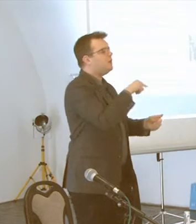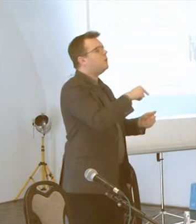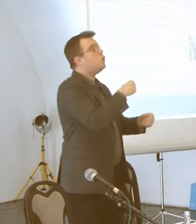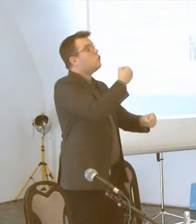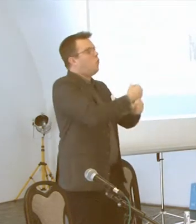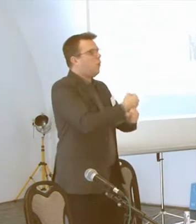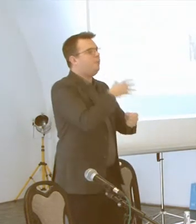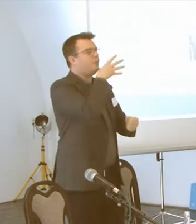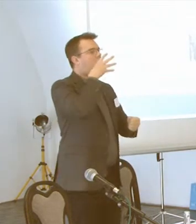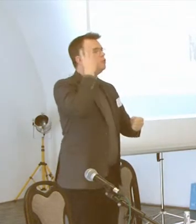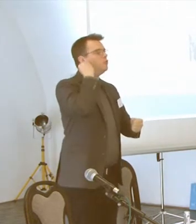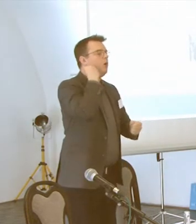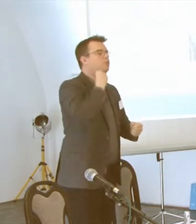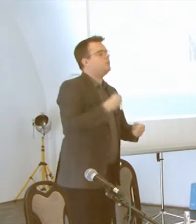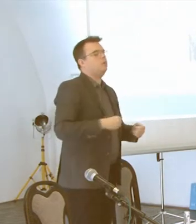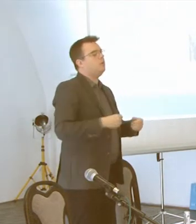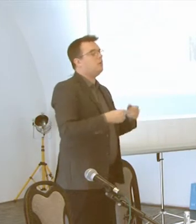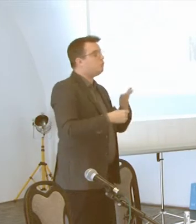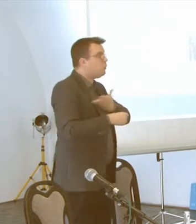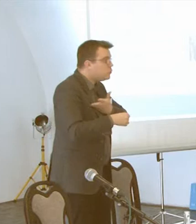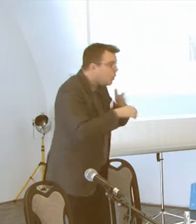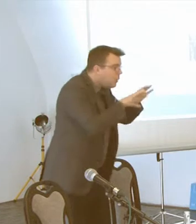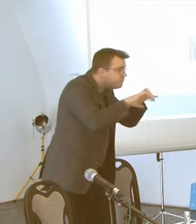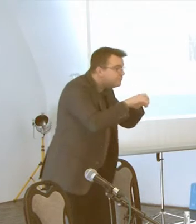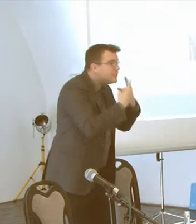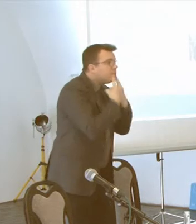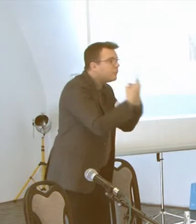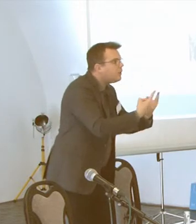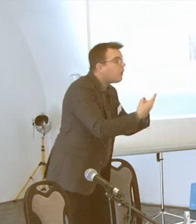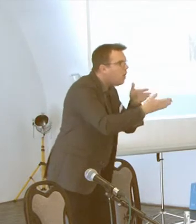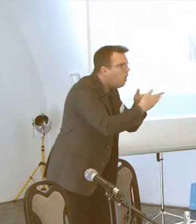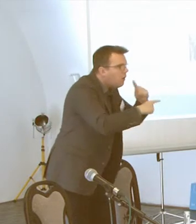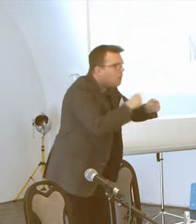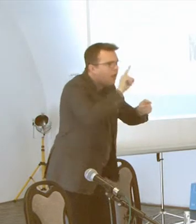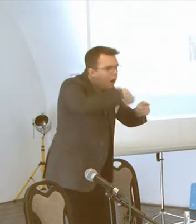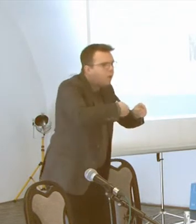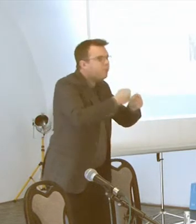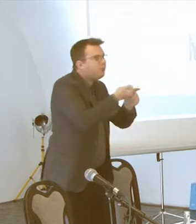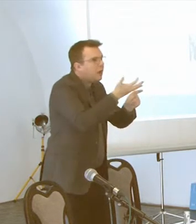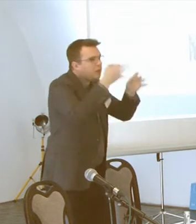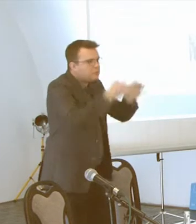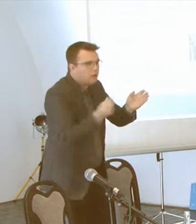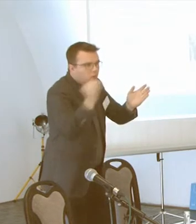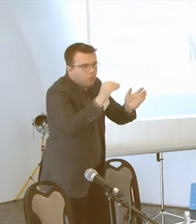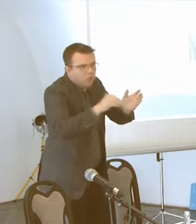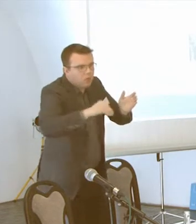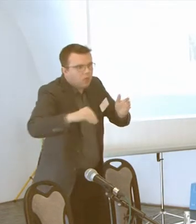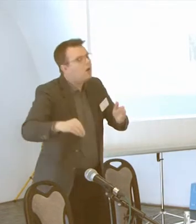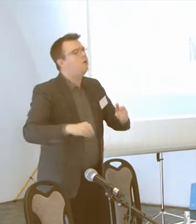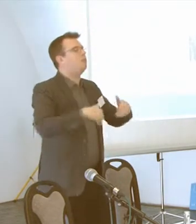in this warning system. And what happens is a lot of deaf people, they tried to register, but because they find some problems and they have